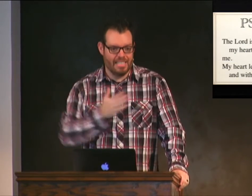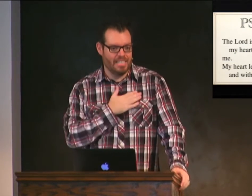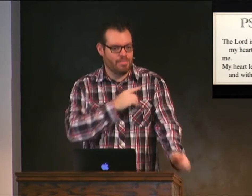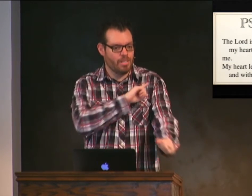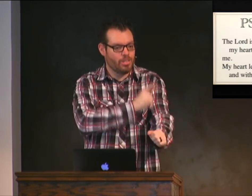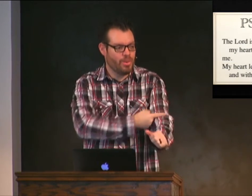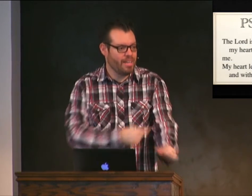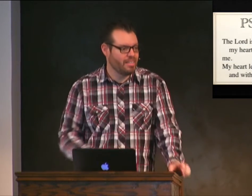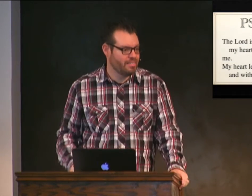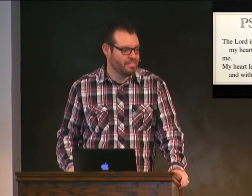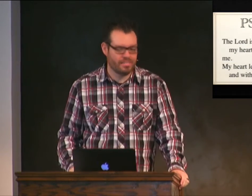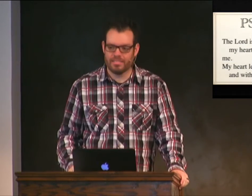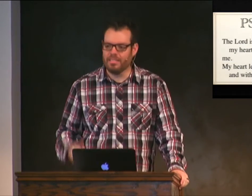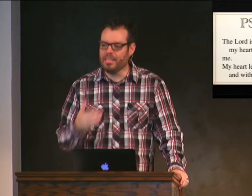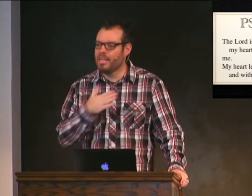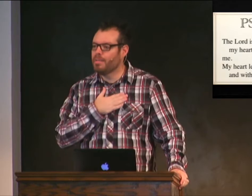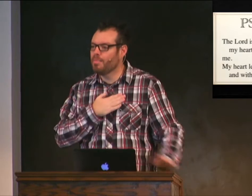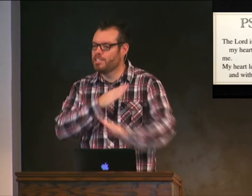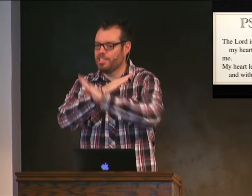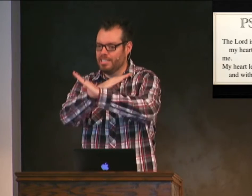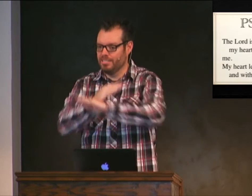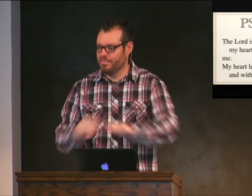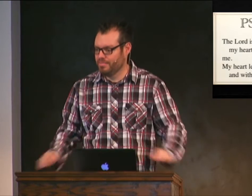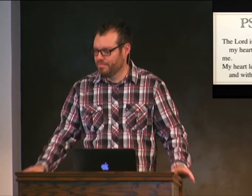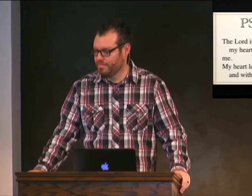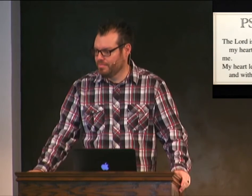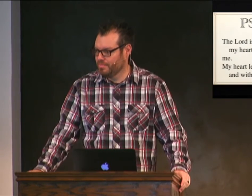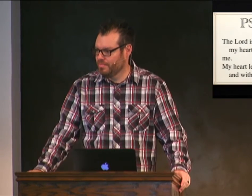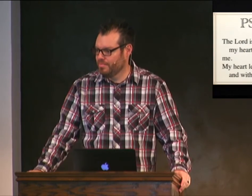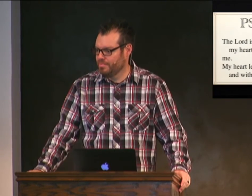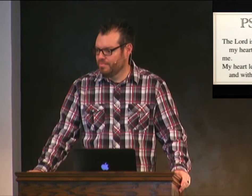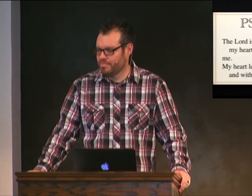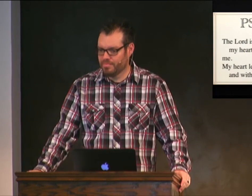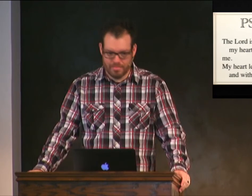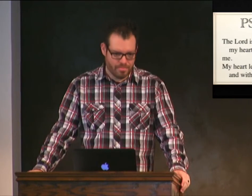He is my strength and my shield.